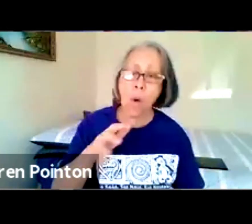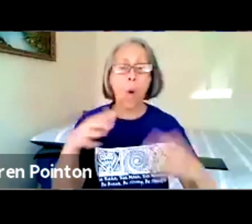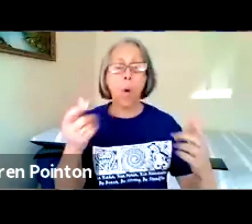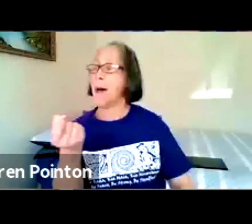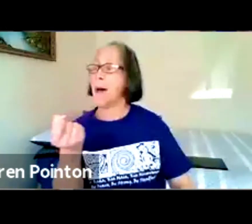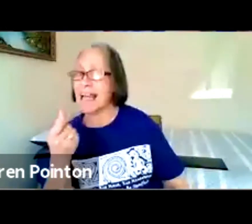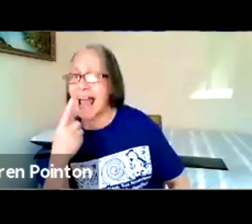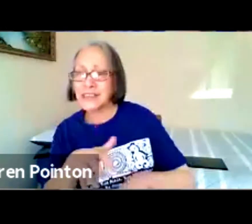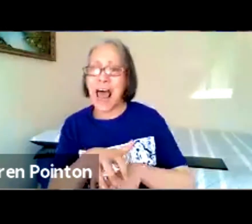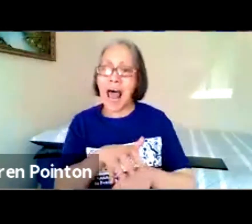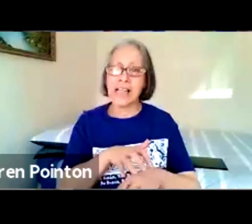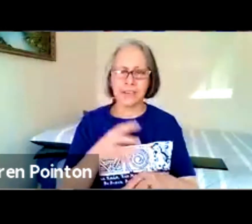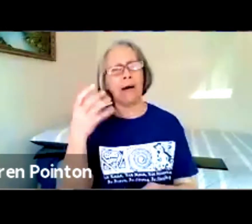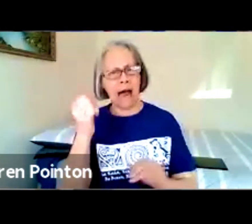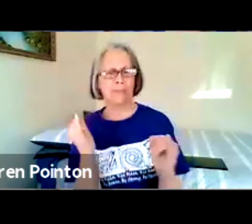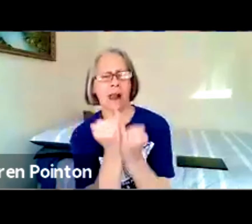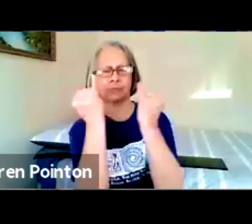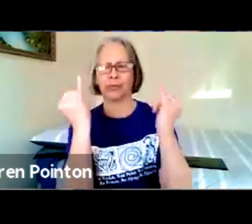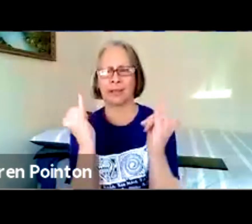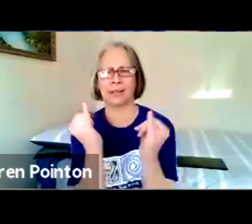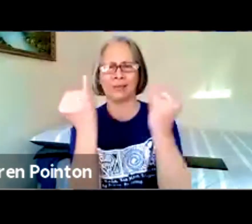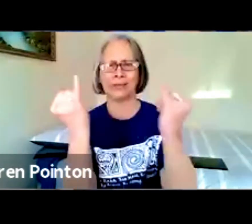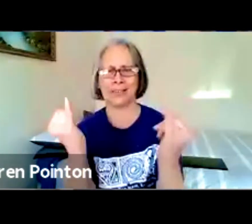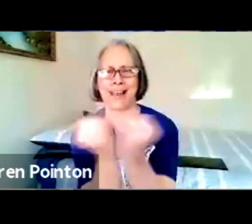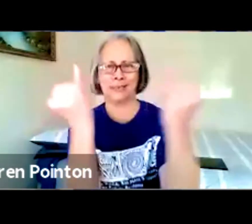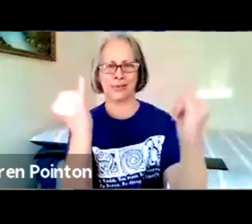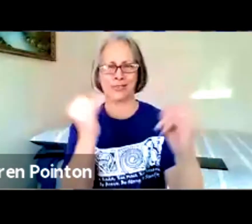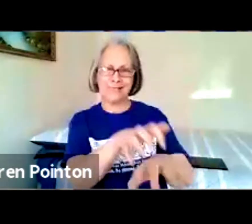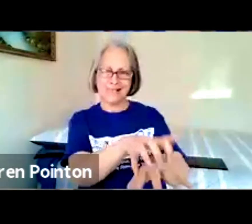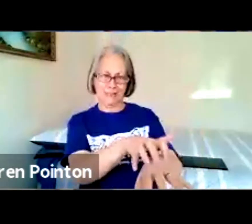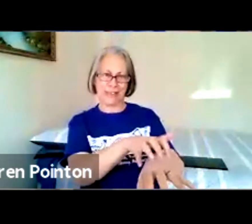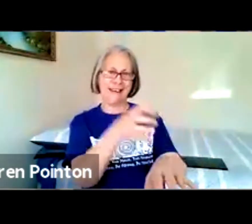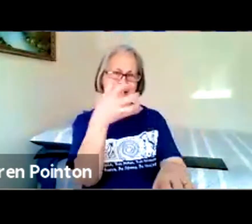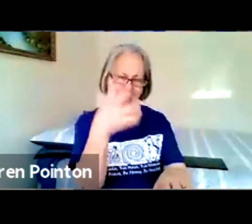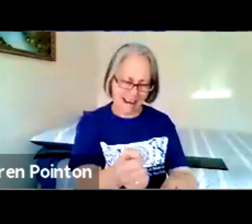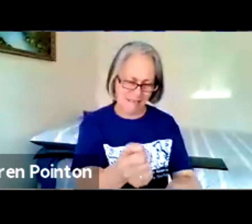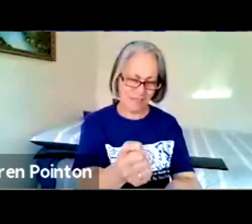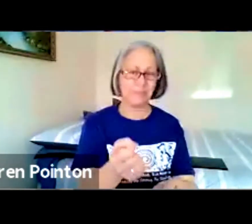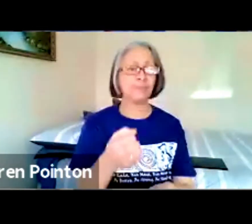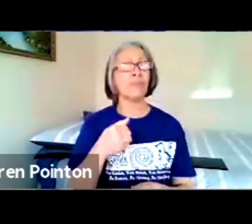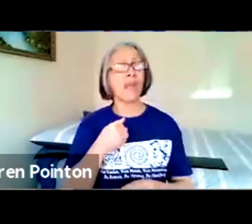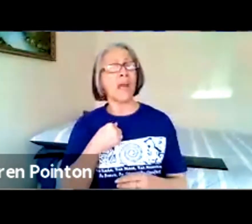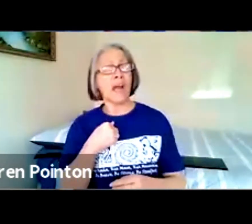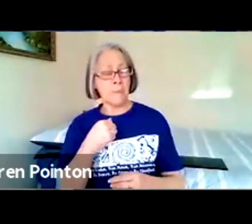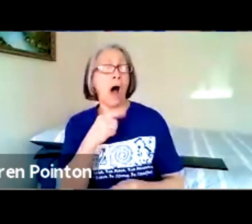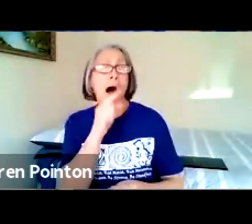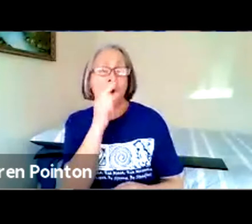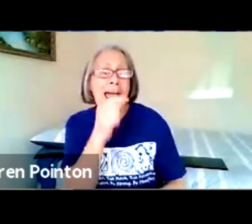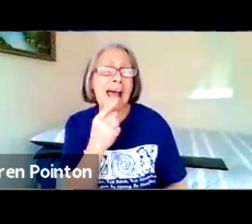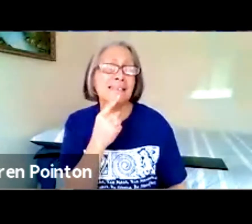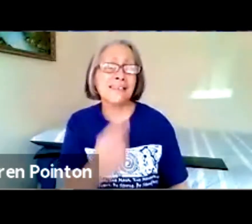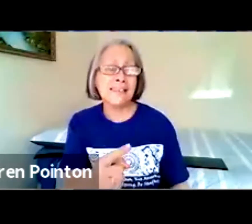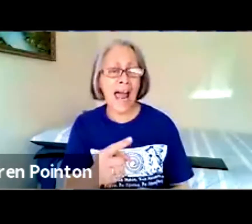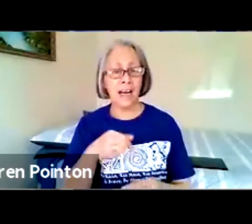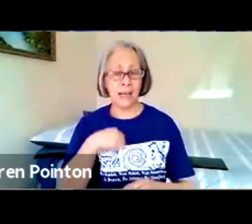skin allergies, food allergies, medication, which clashes quite a bit with